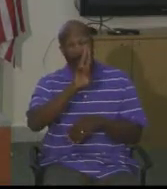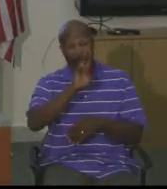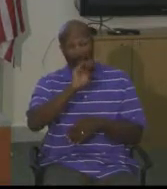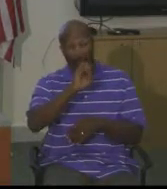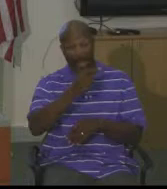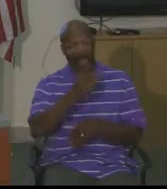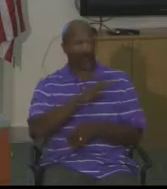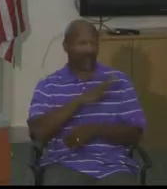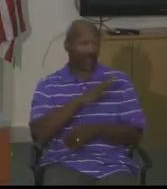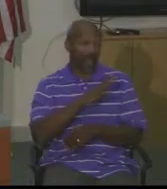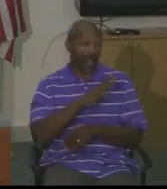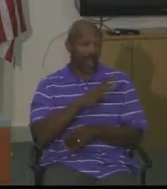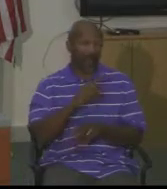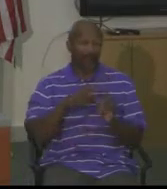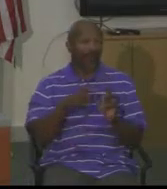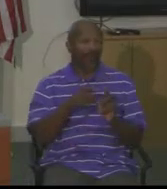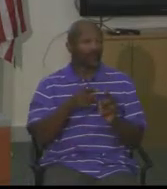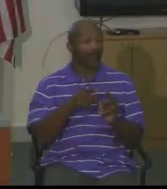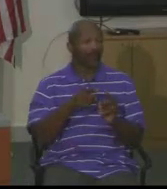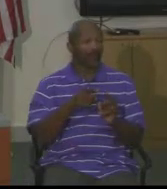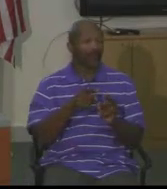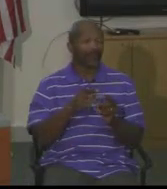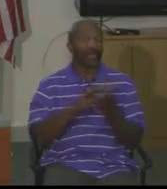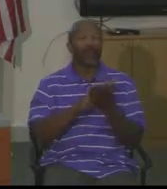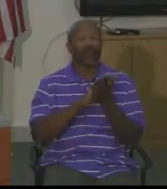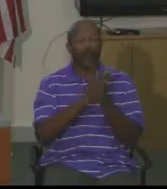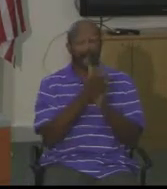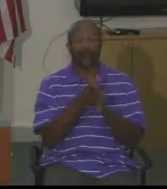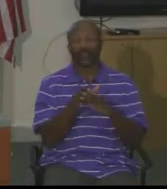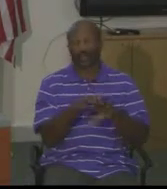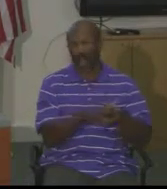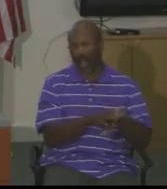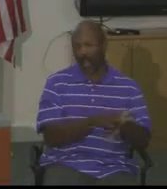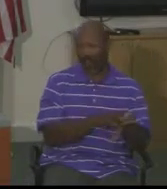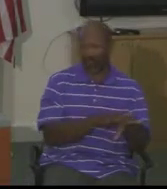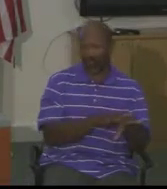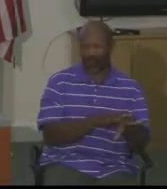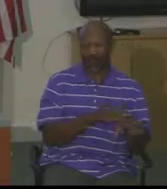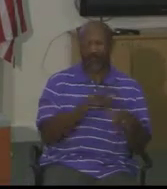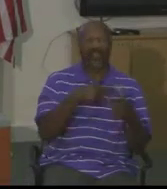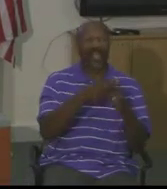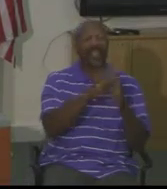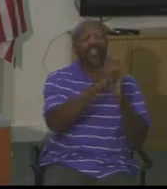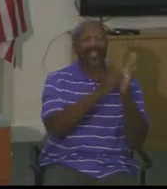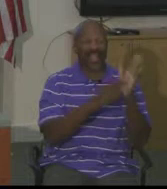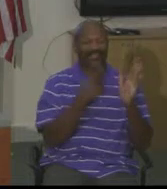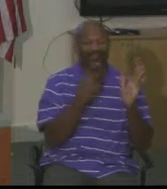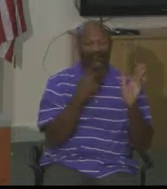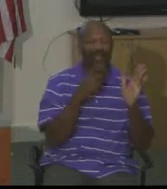This rapidly became too slow. So the designers said, we need to have a faster bus.